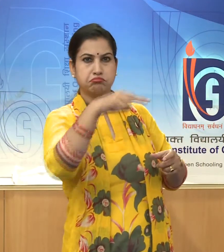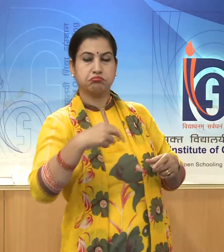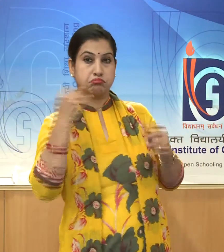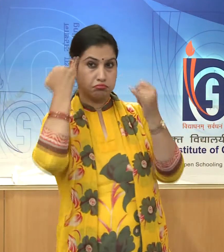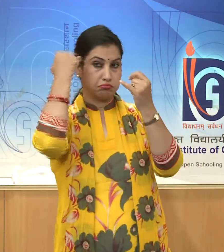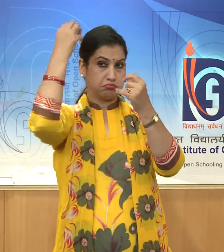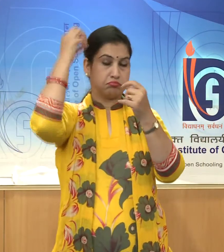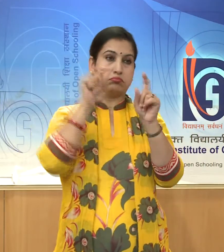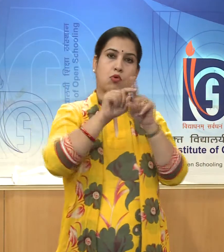paintings.